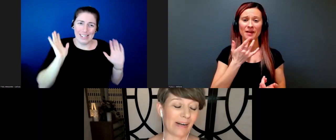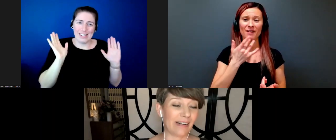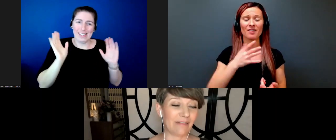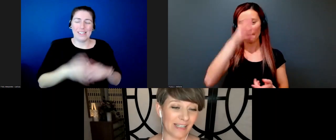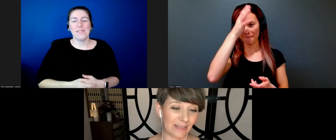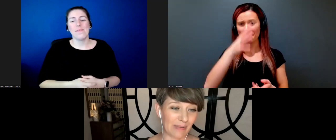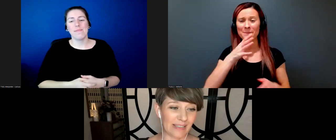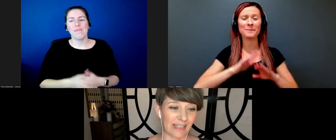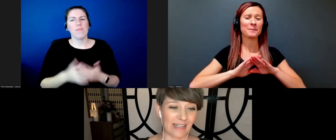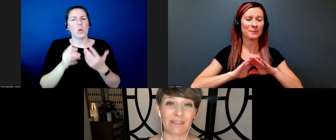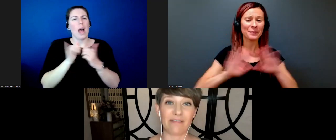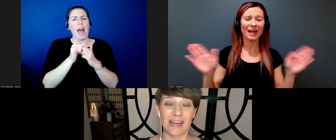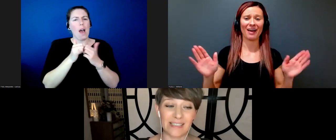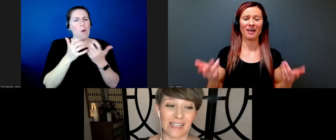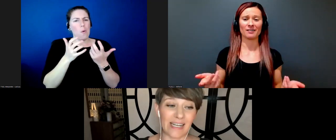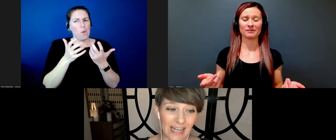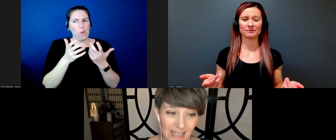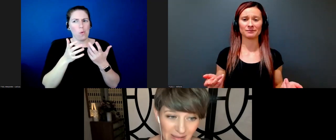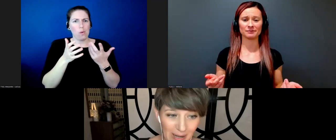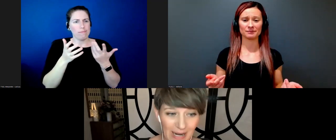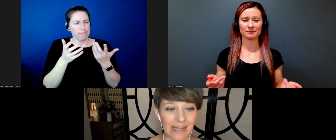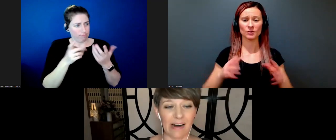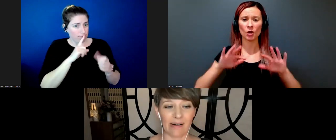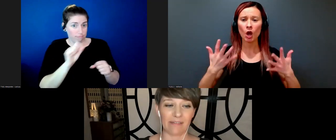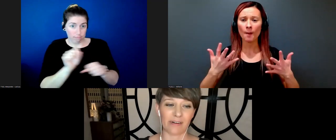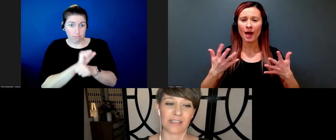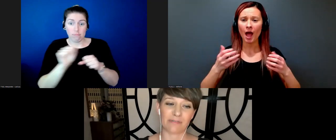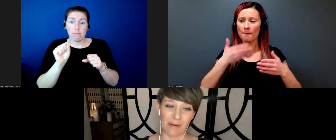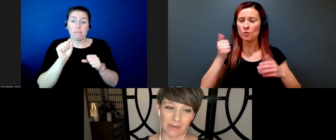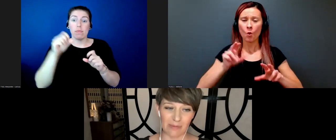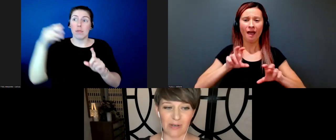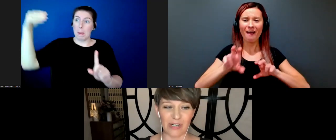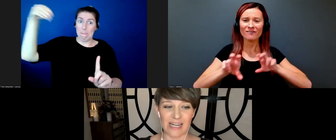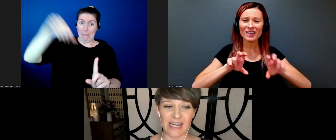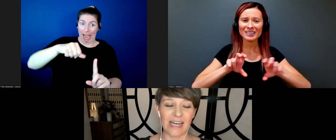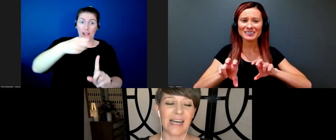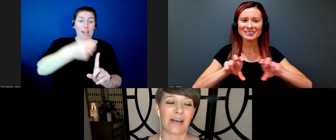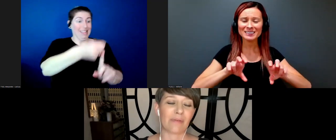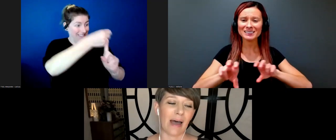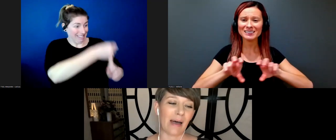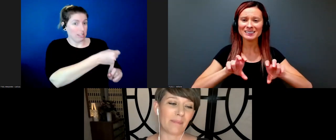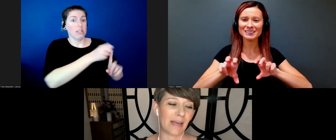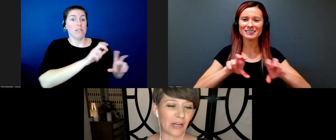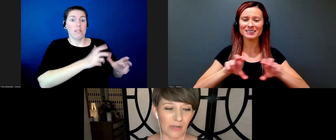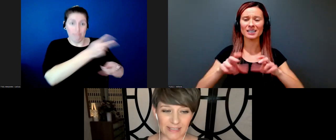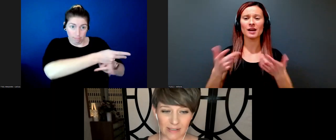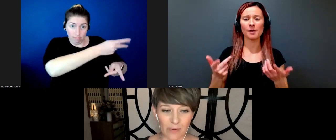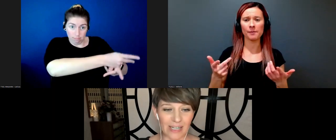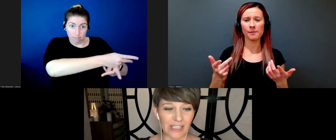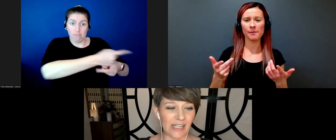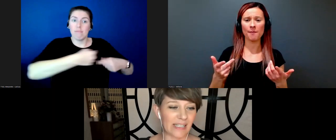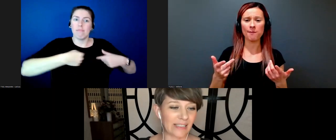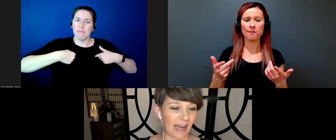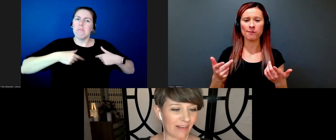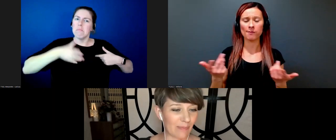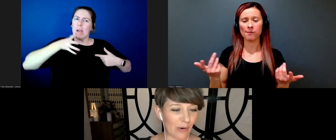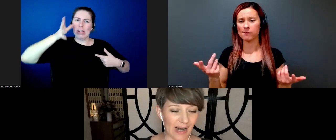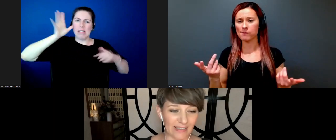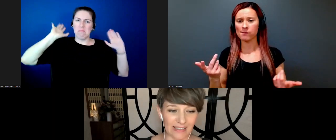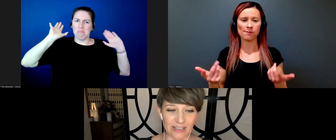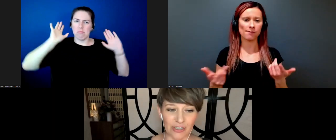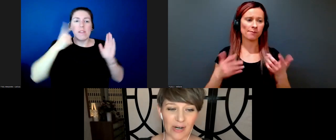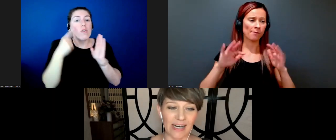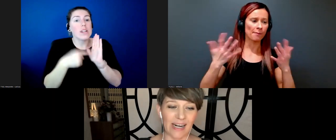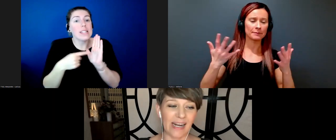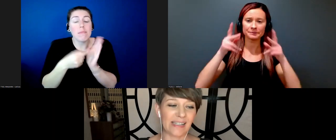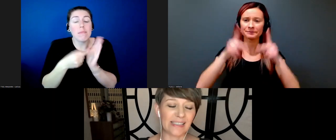better investment in investing in paid caregivers from community, increasing wages, having more